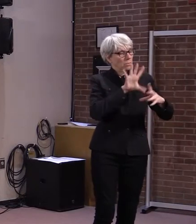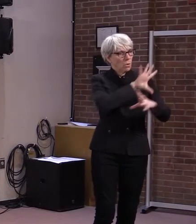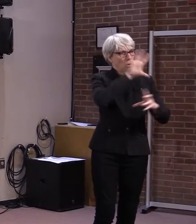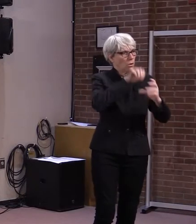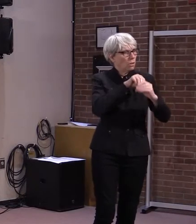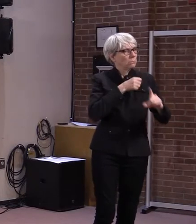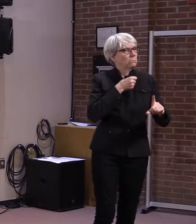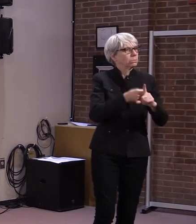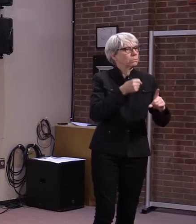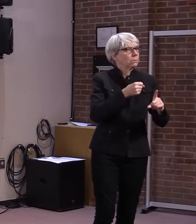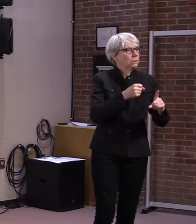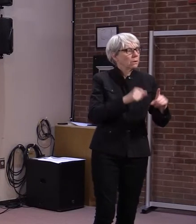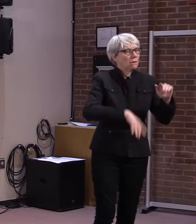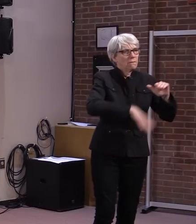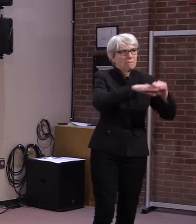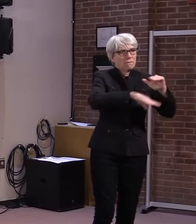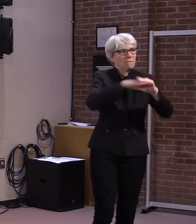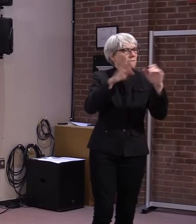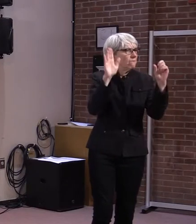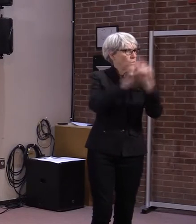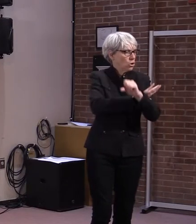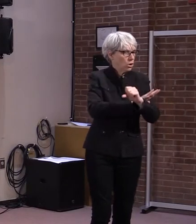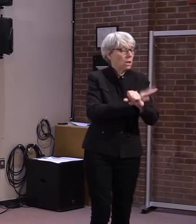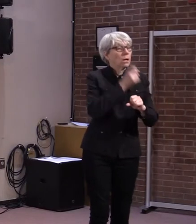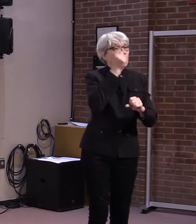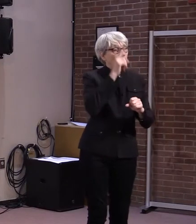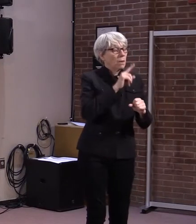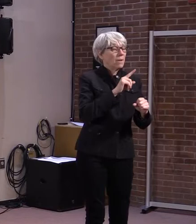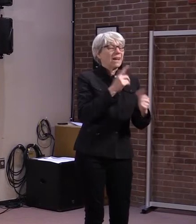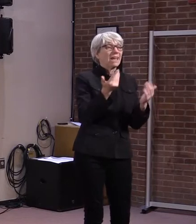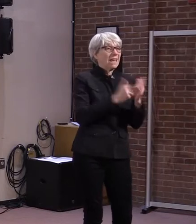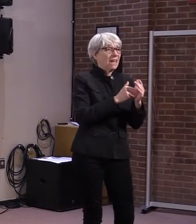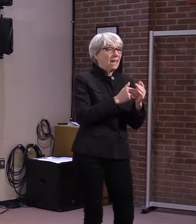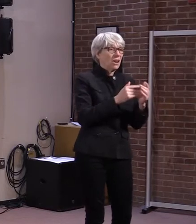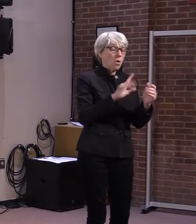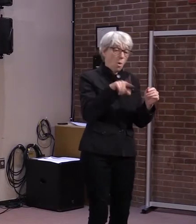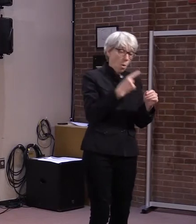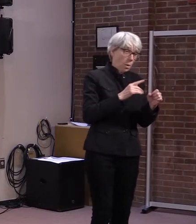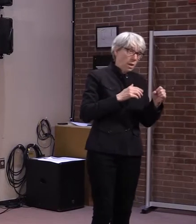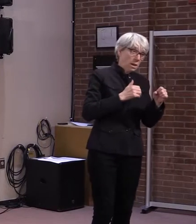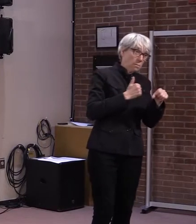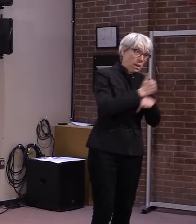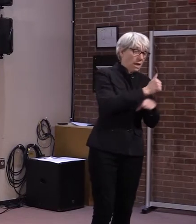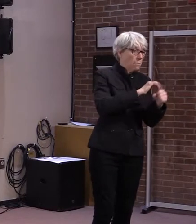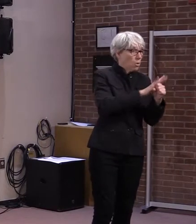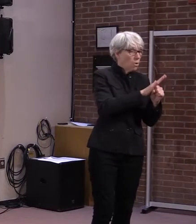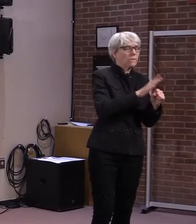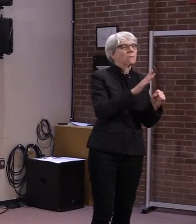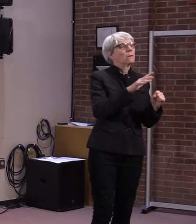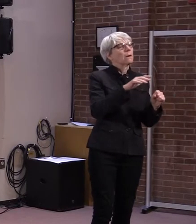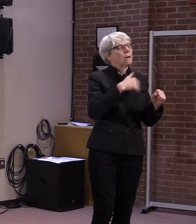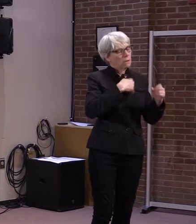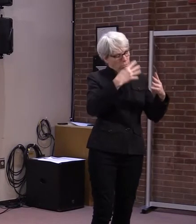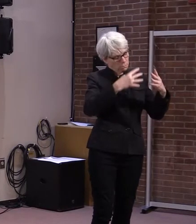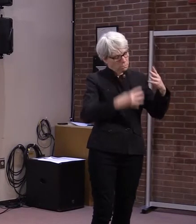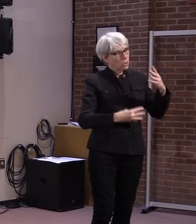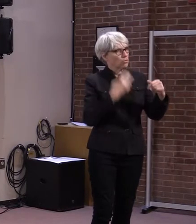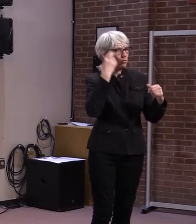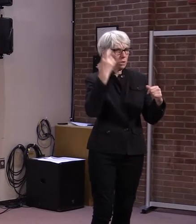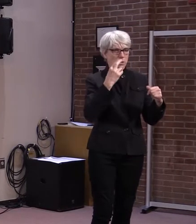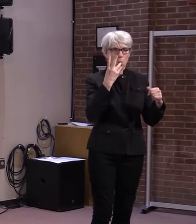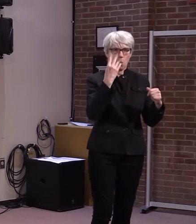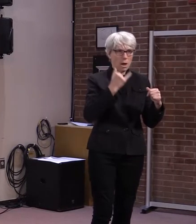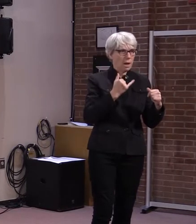it isn't the main factor in driving a lot of the census issues in hospitals. And as the governor